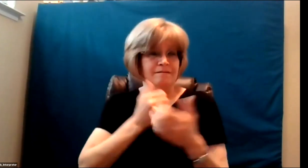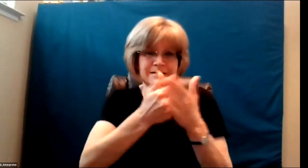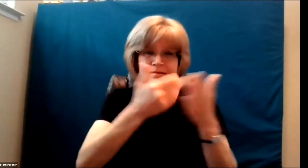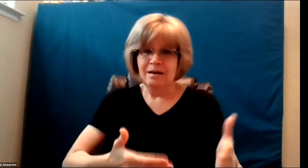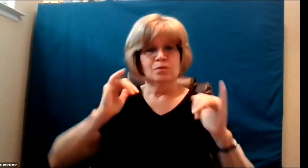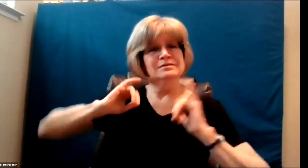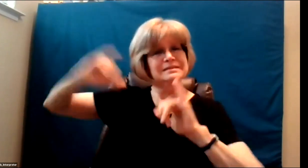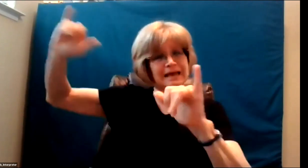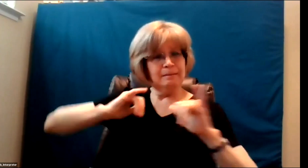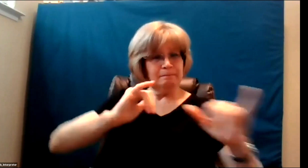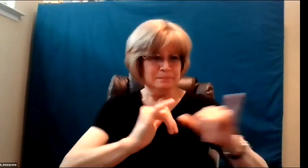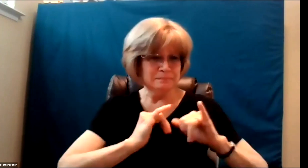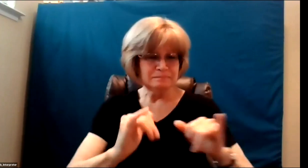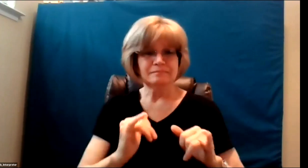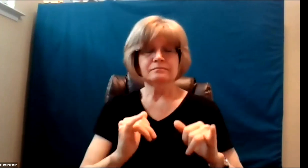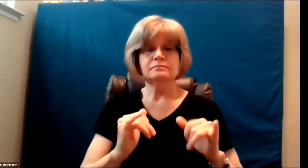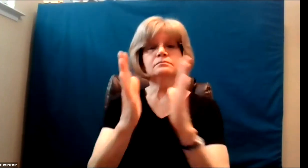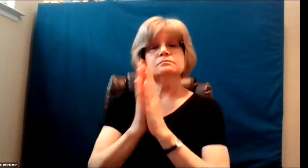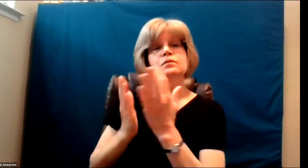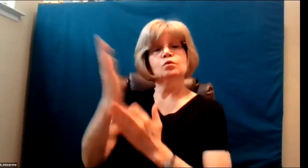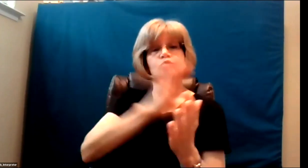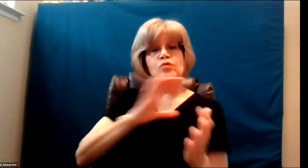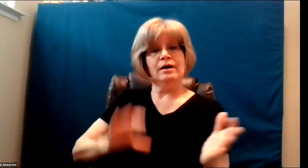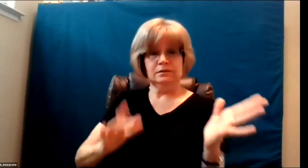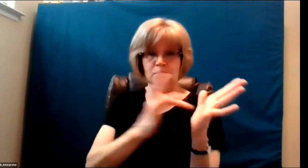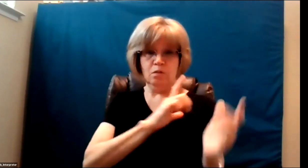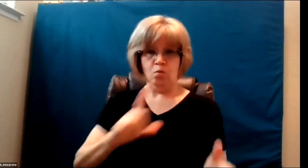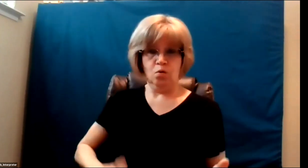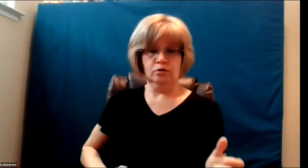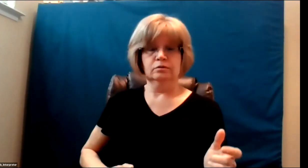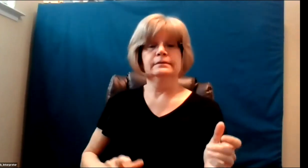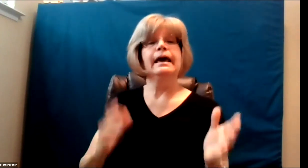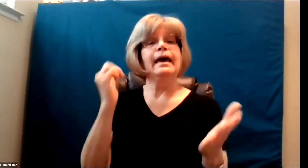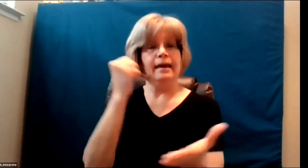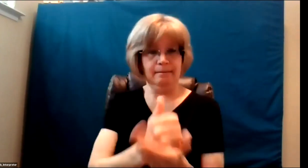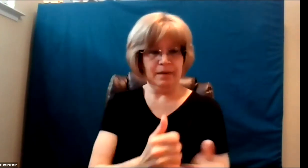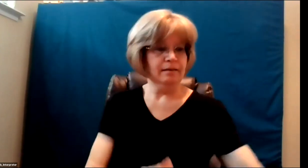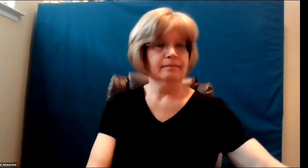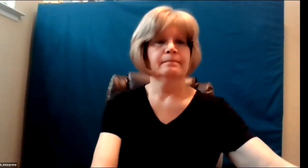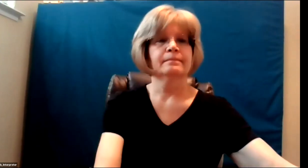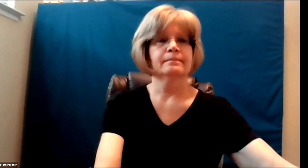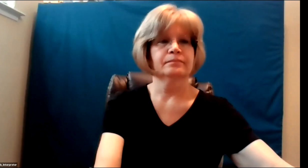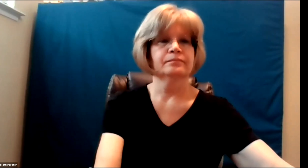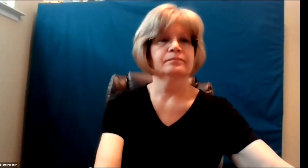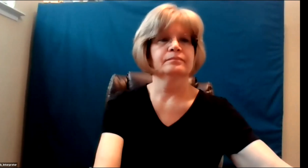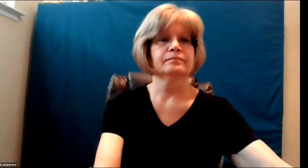ourself. We ask these things through Christ our Lord. Amen.